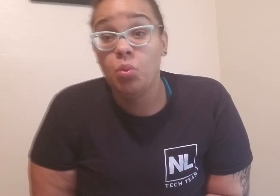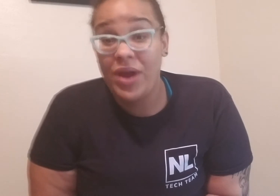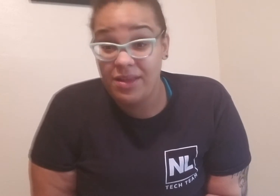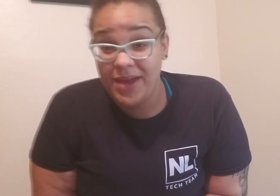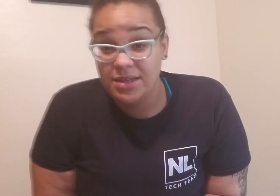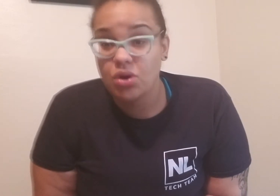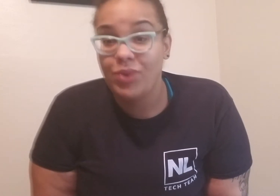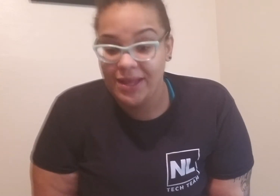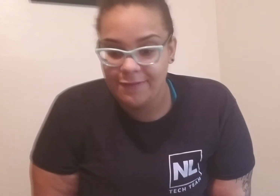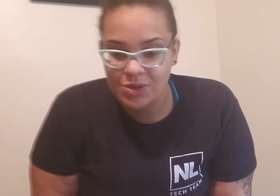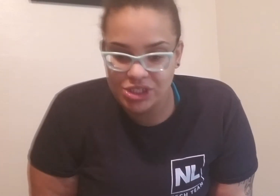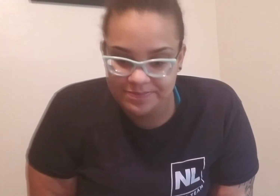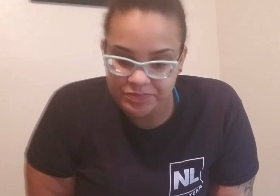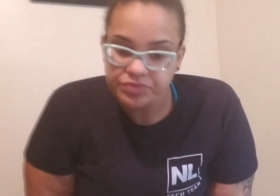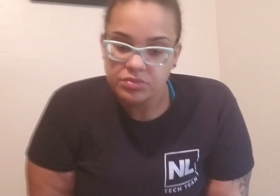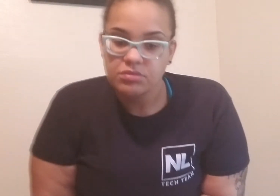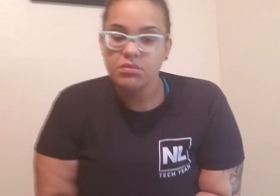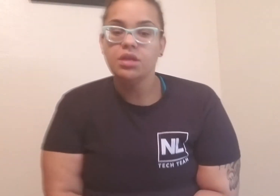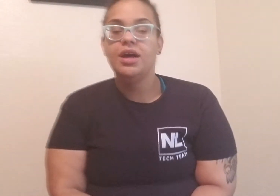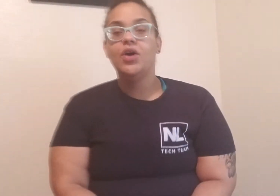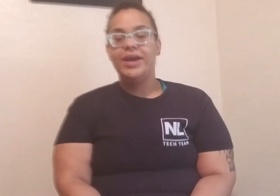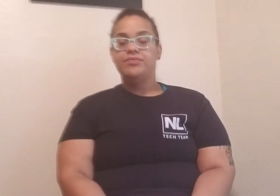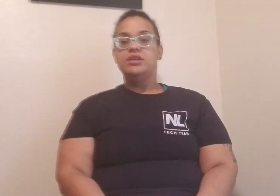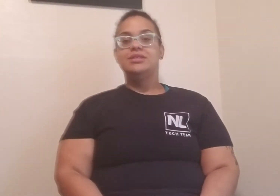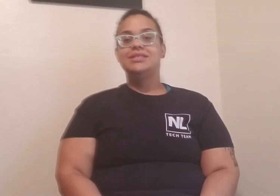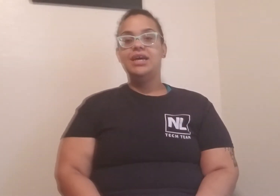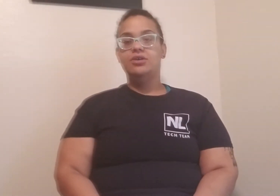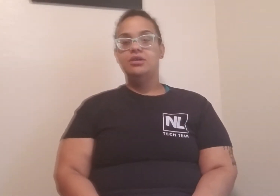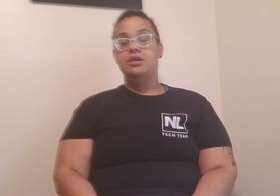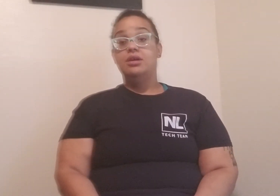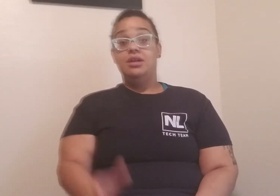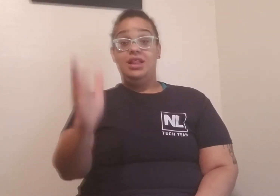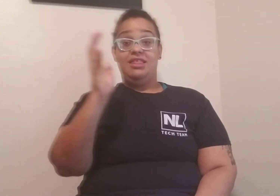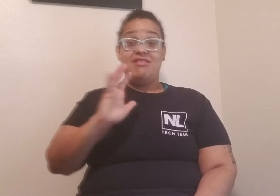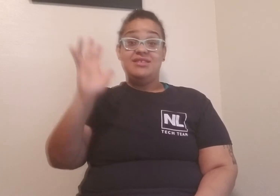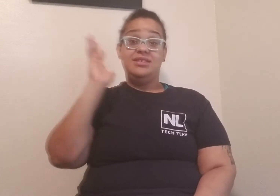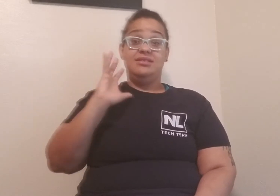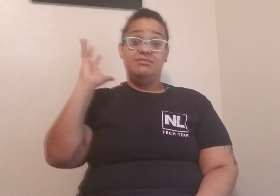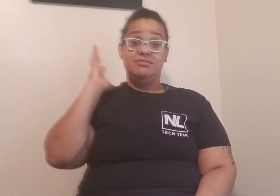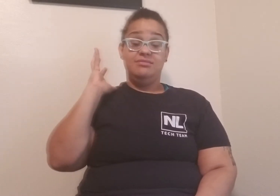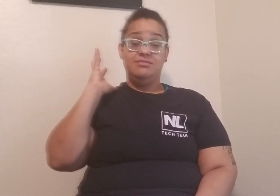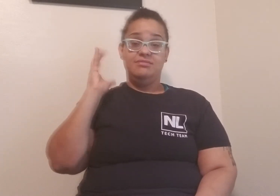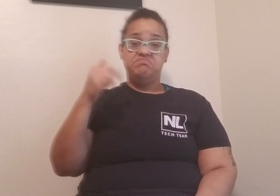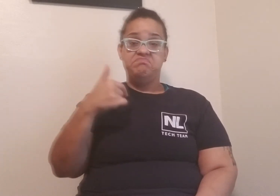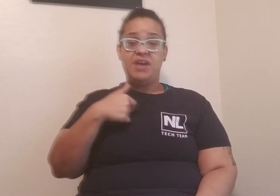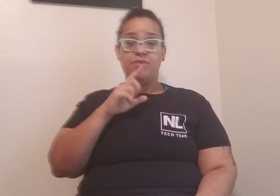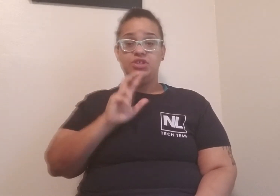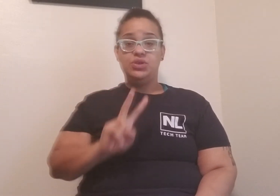in the past or way in the future. Okay, so this, I was 2 years